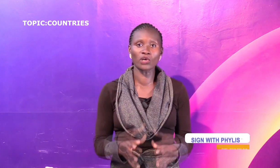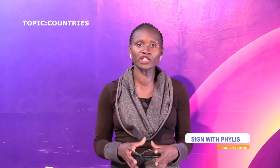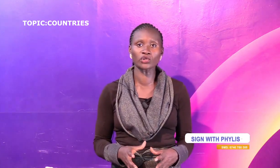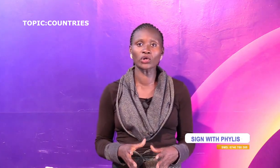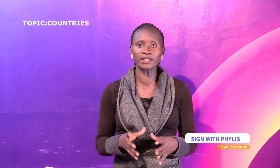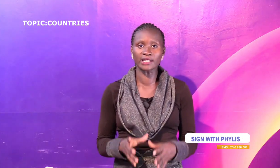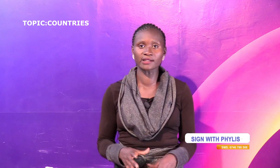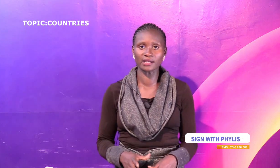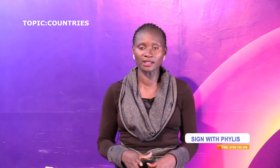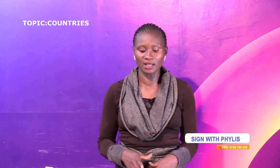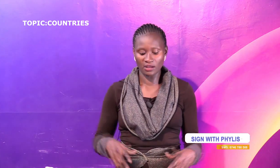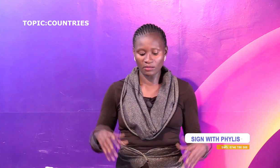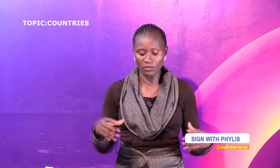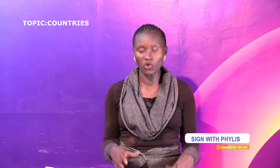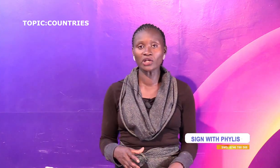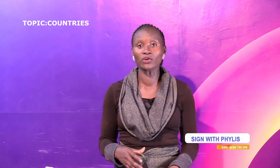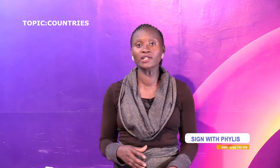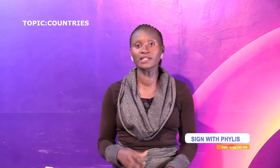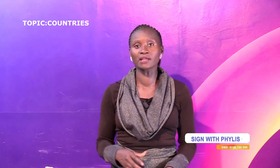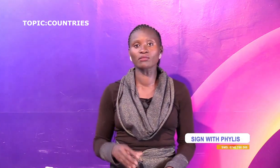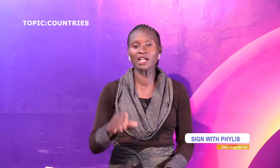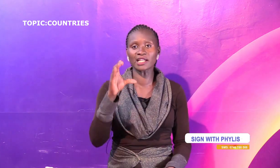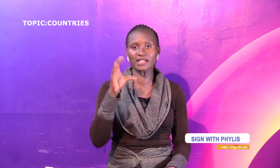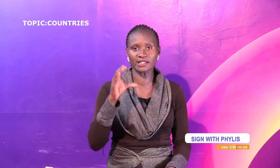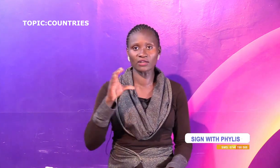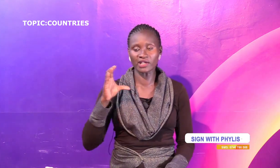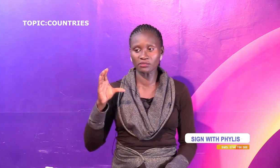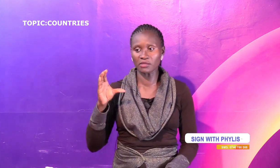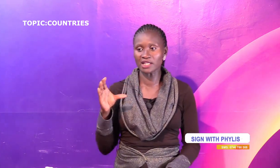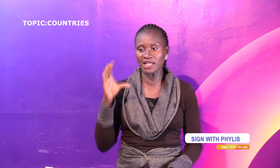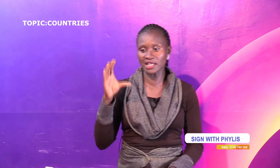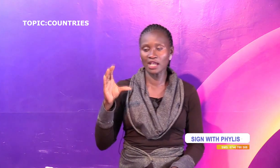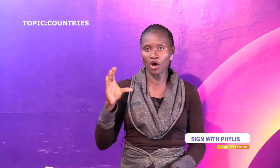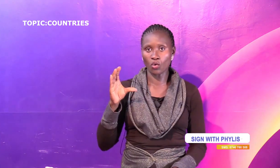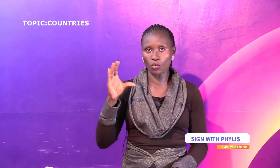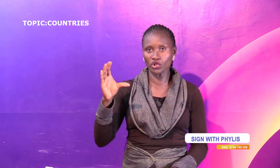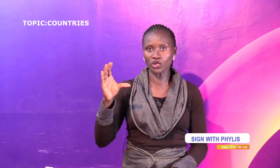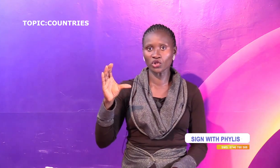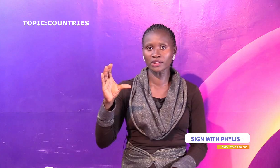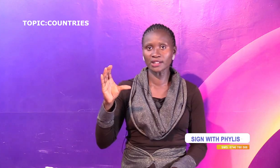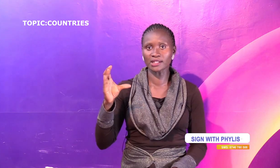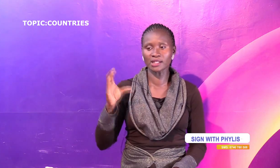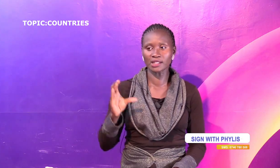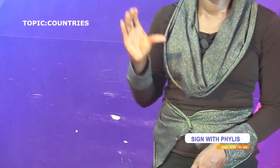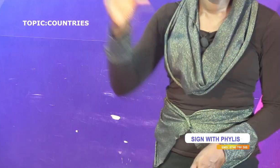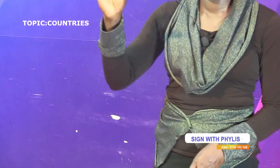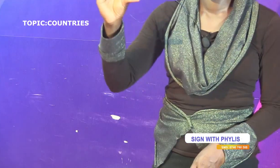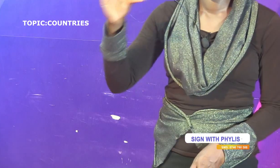Washington DC, Washington DC, making a letter C, you just make it like here, Washington DC, just like this,